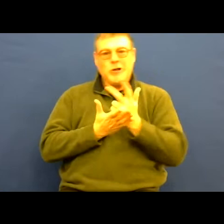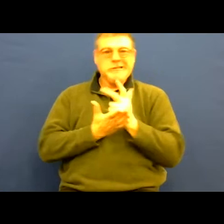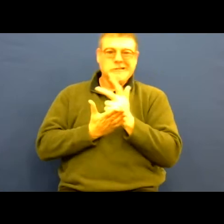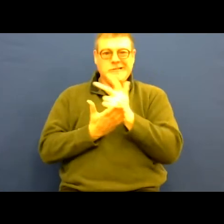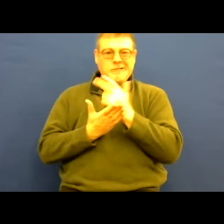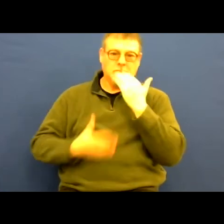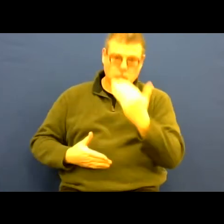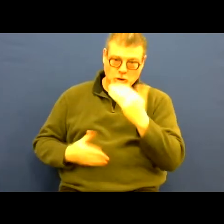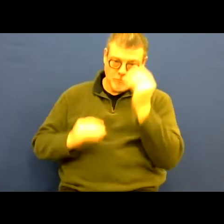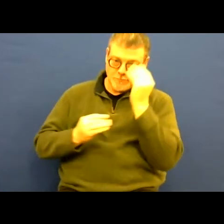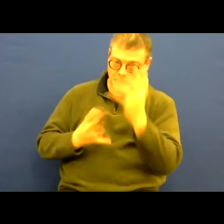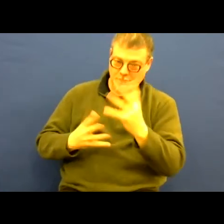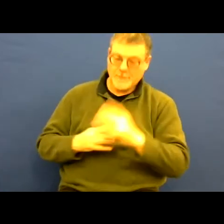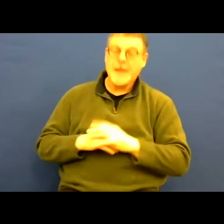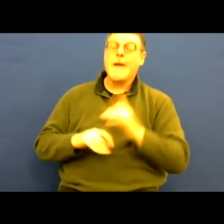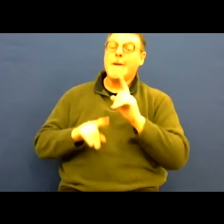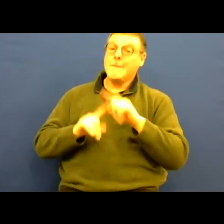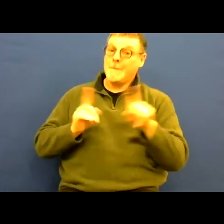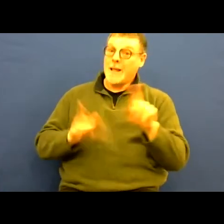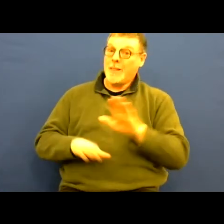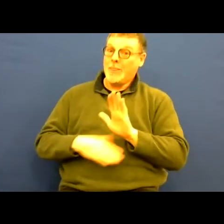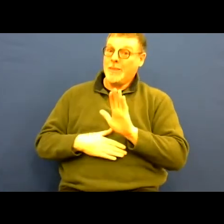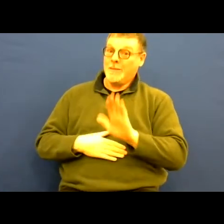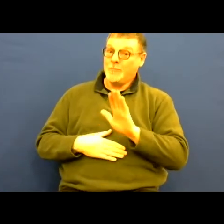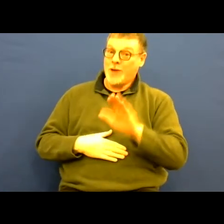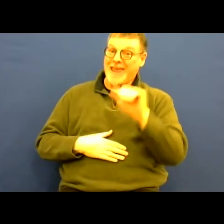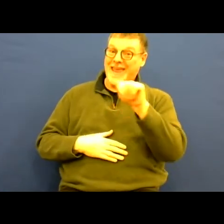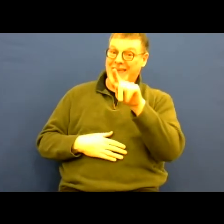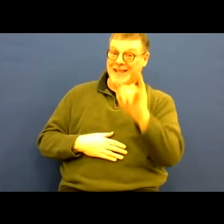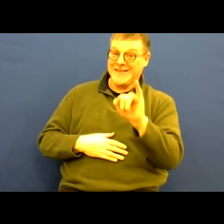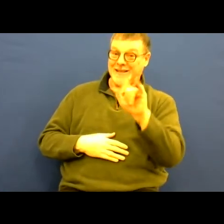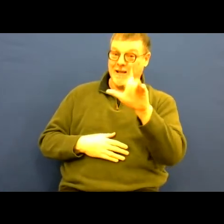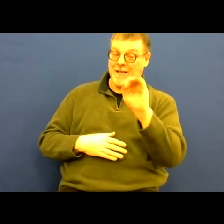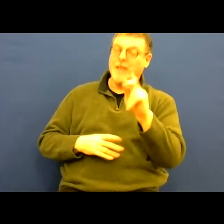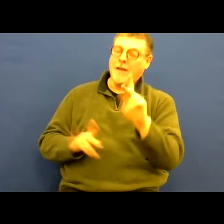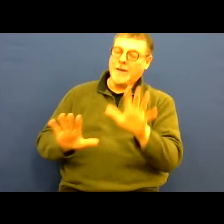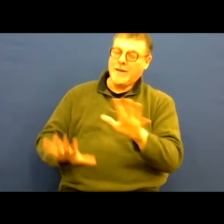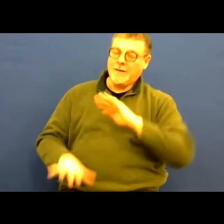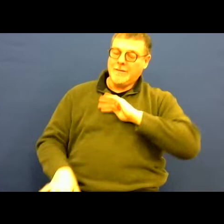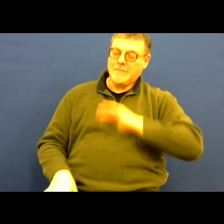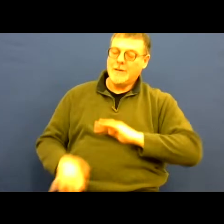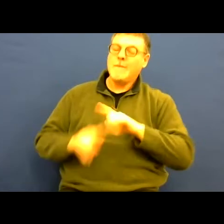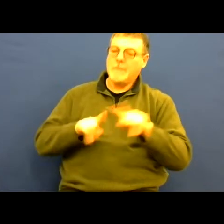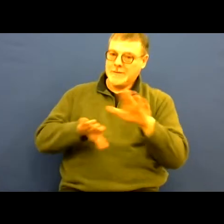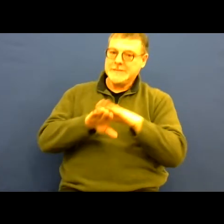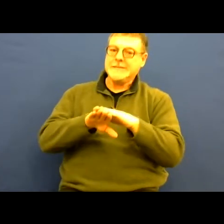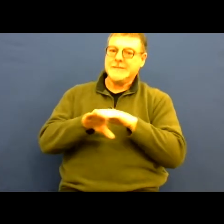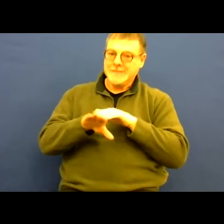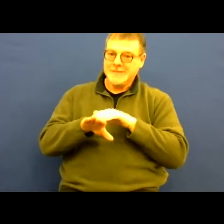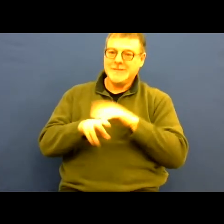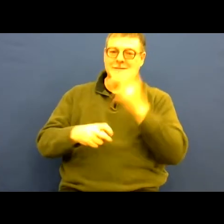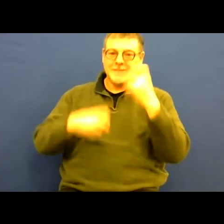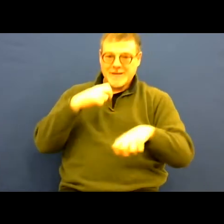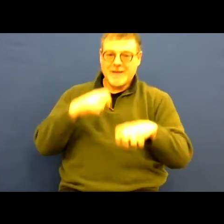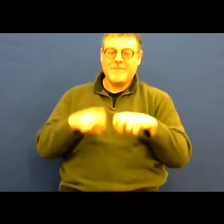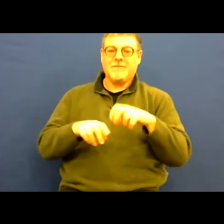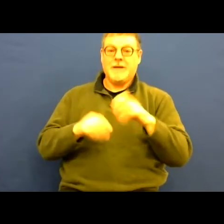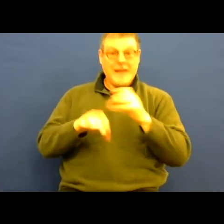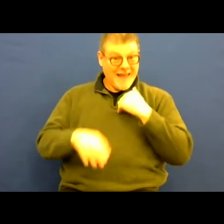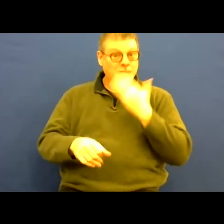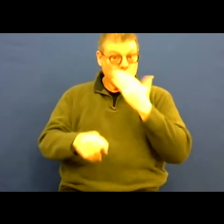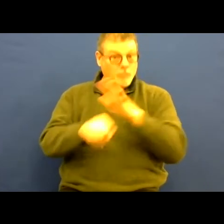say the anti-lock brakes do a pretty good job, but it was tough slowing down in that center turn, even though it was plenty